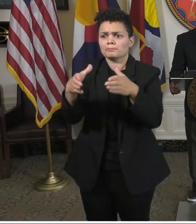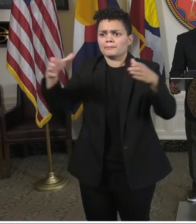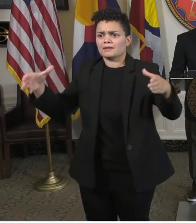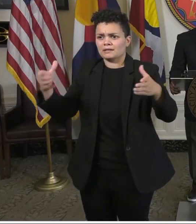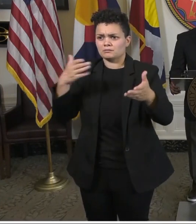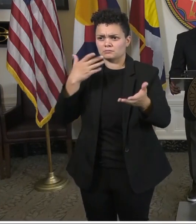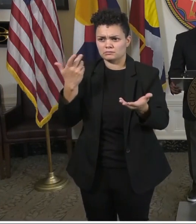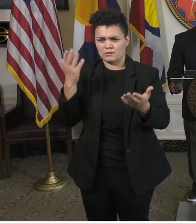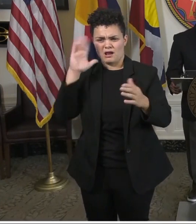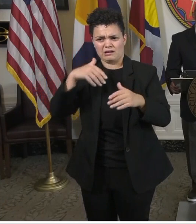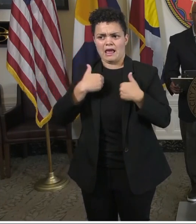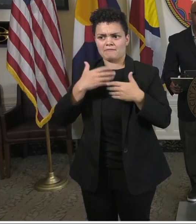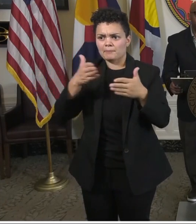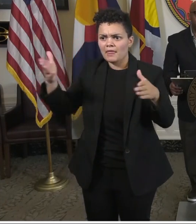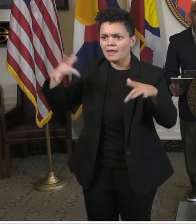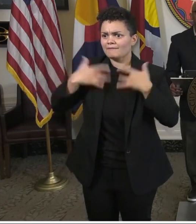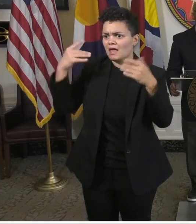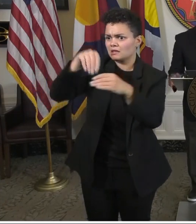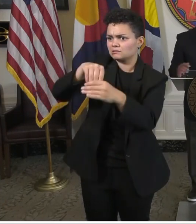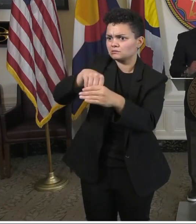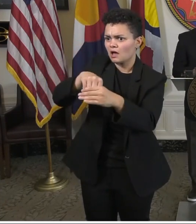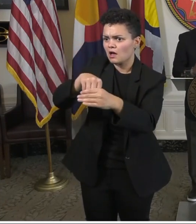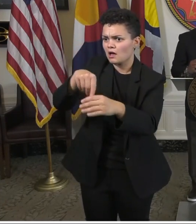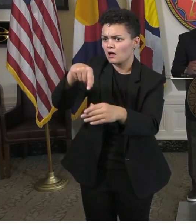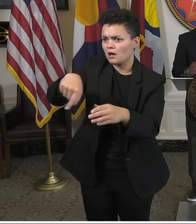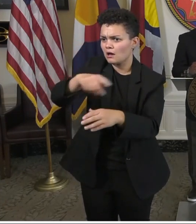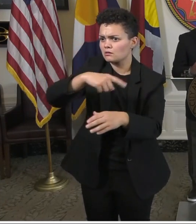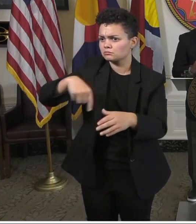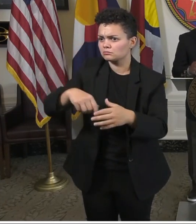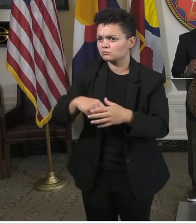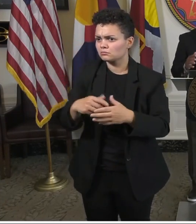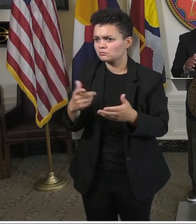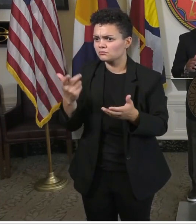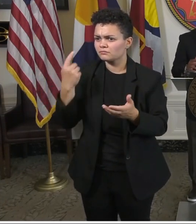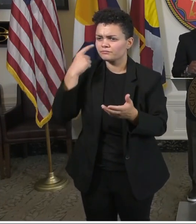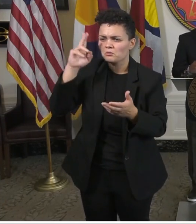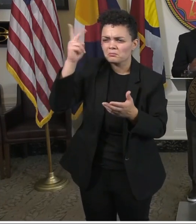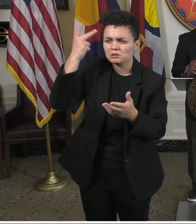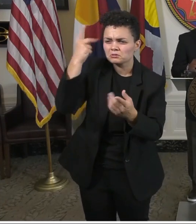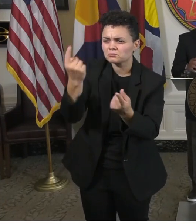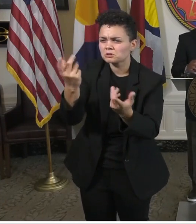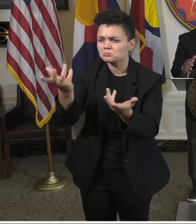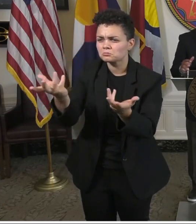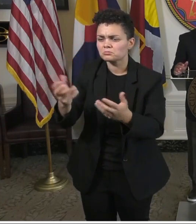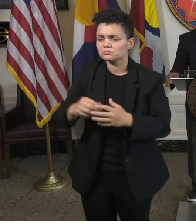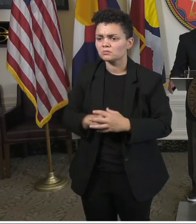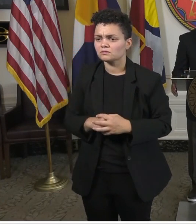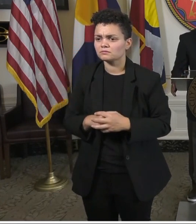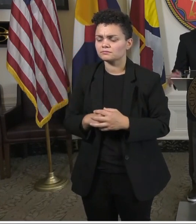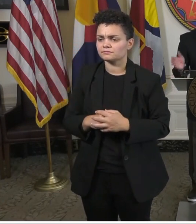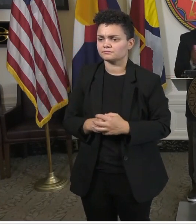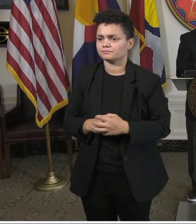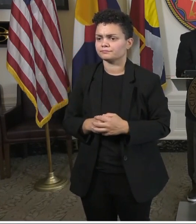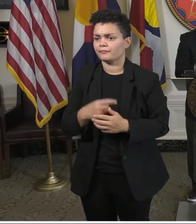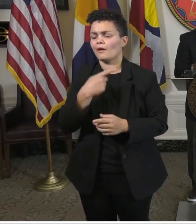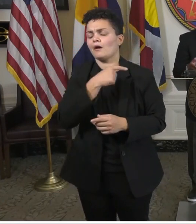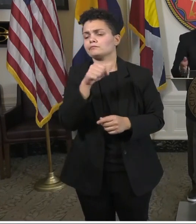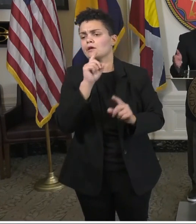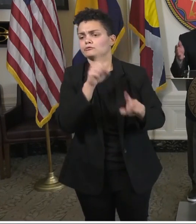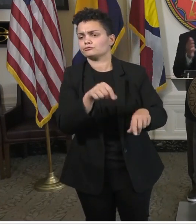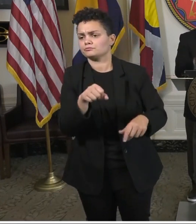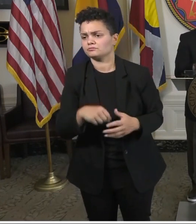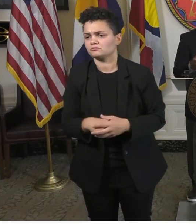to see? Yeah, Ed, we recognize and have remained in continuous conversations with not only the